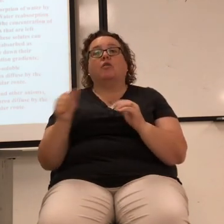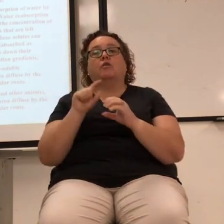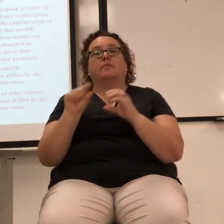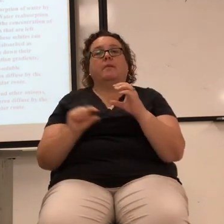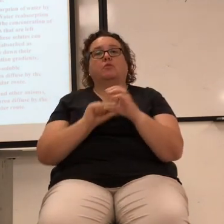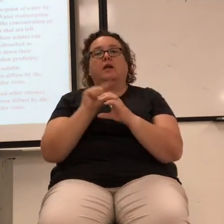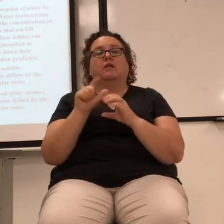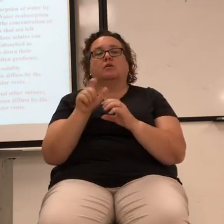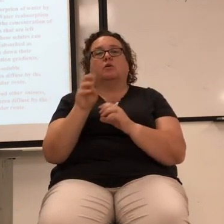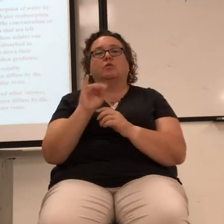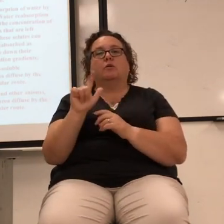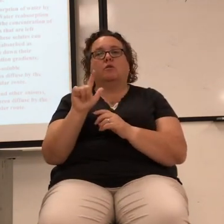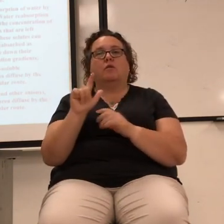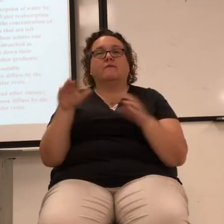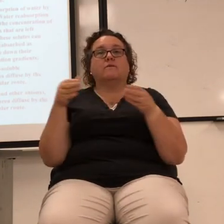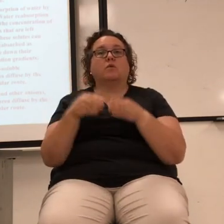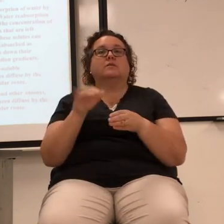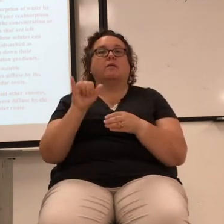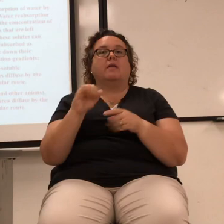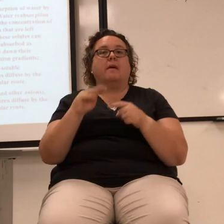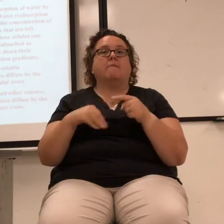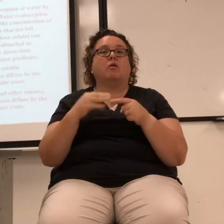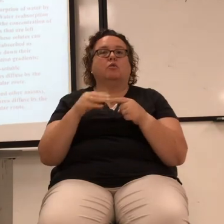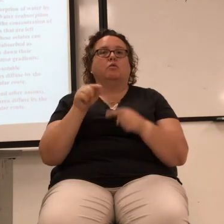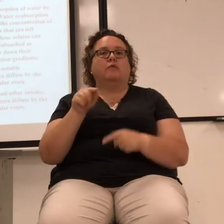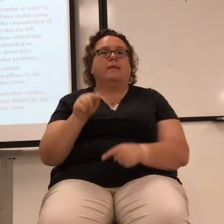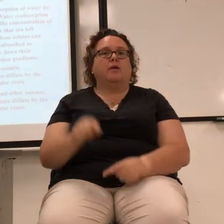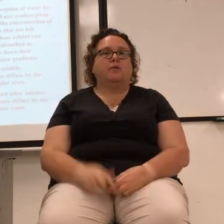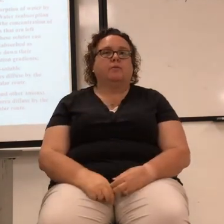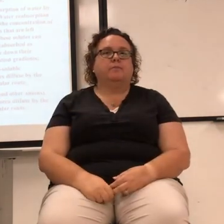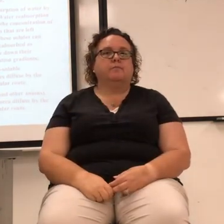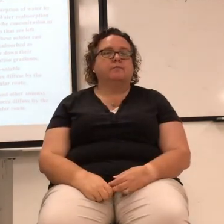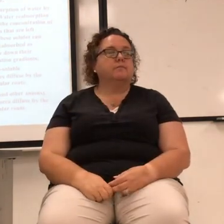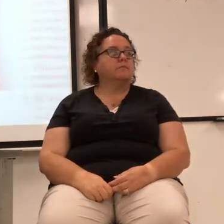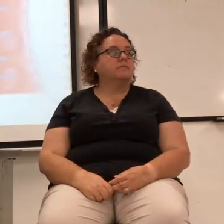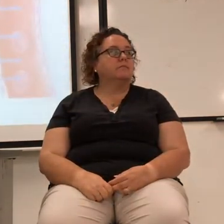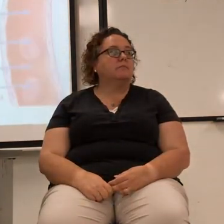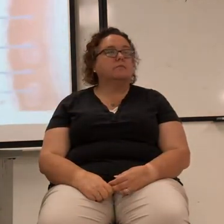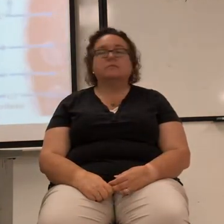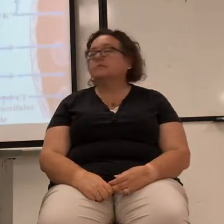membrane, focus on this molecule right there.